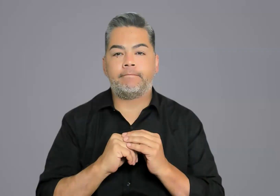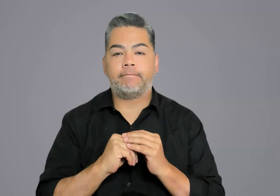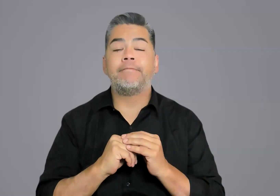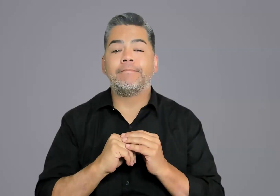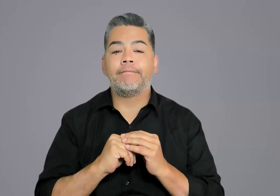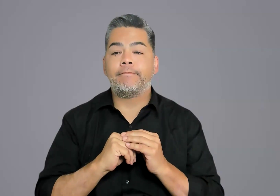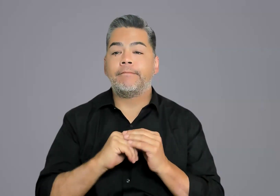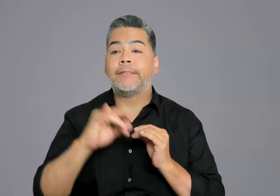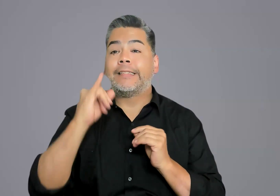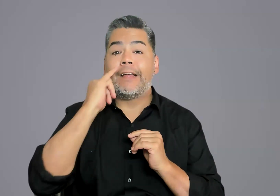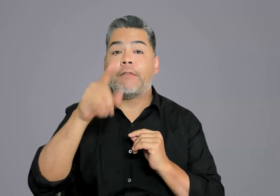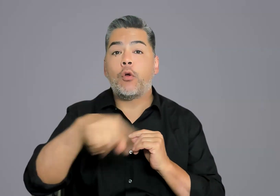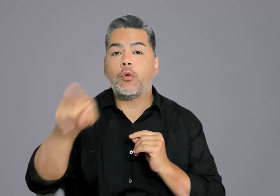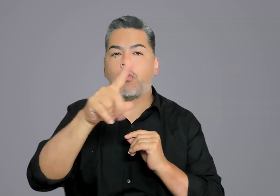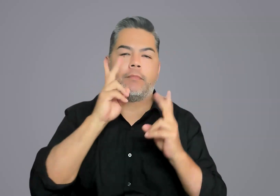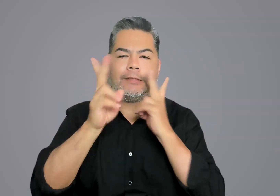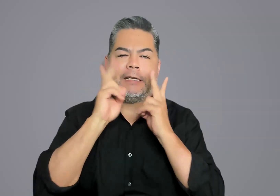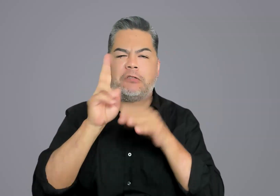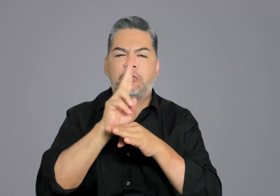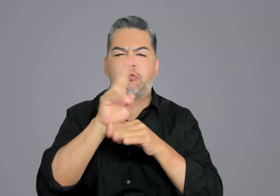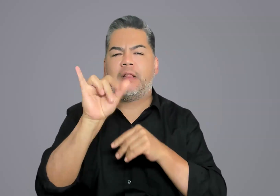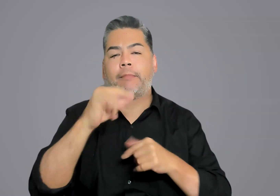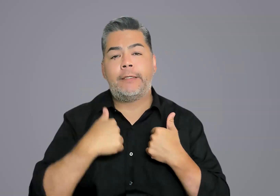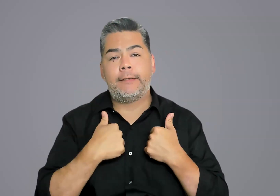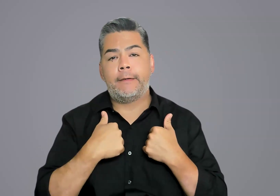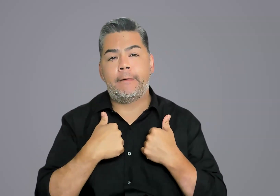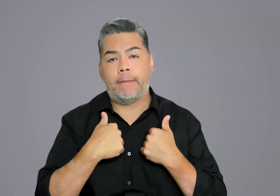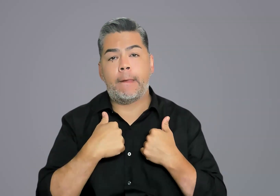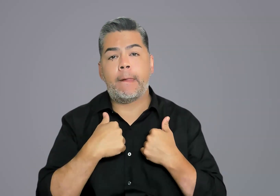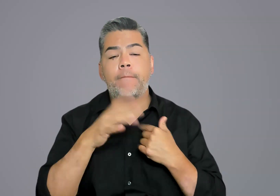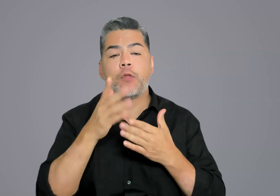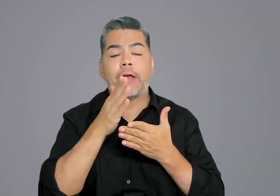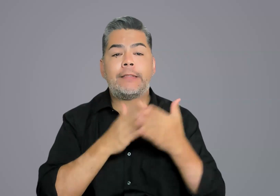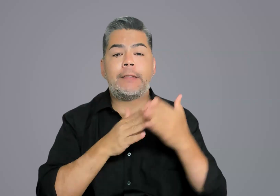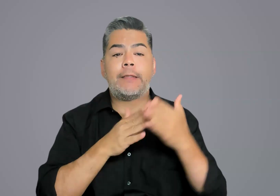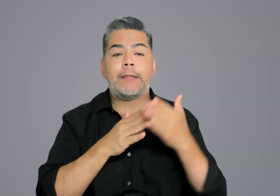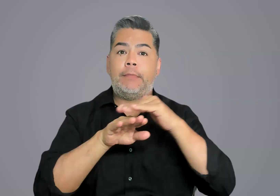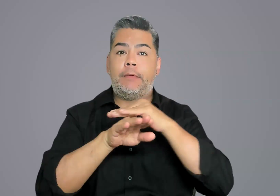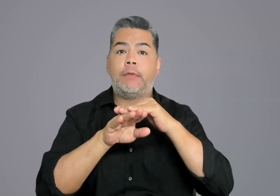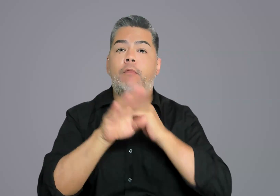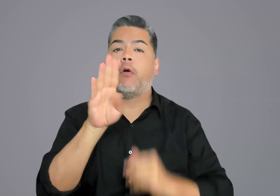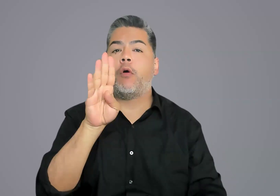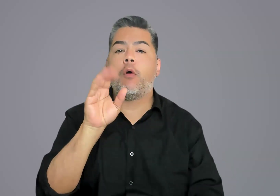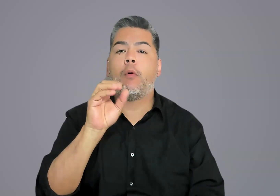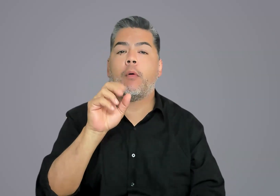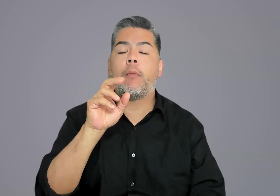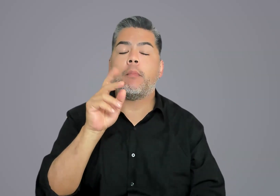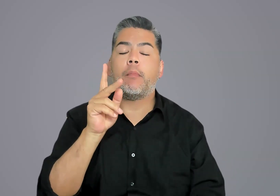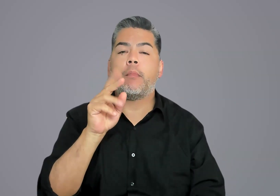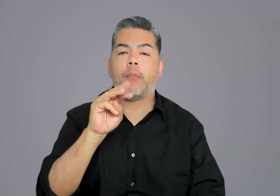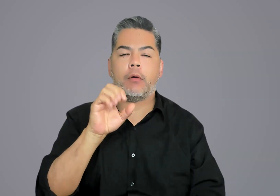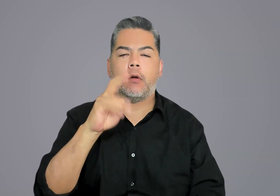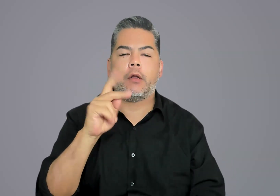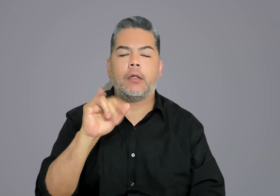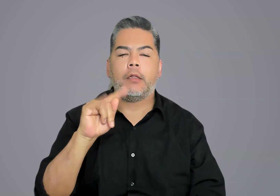If you are a sighted user like me, there are some little accessibility bookmarklets that can help you see the landmarks